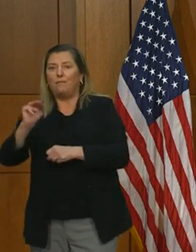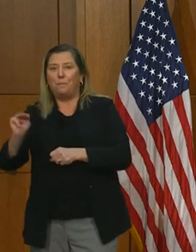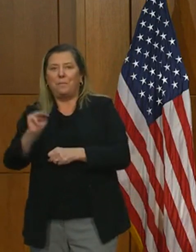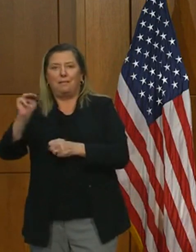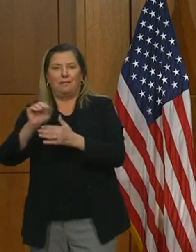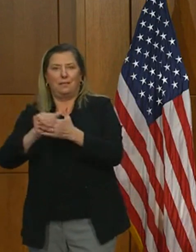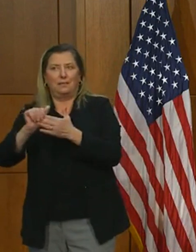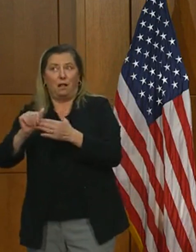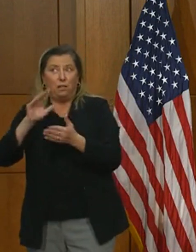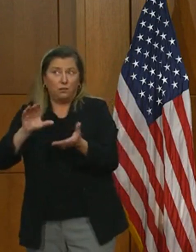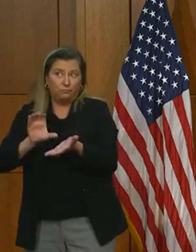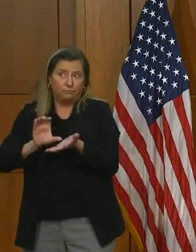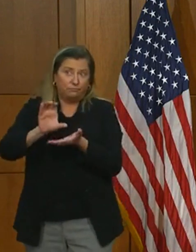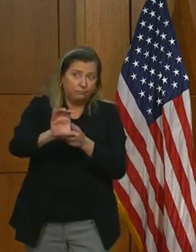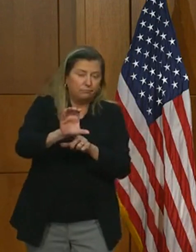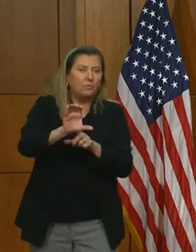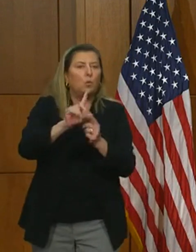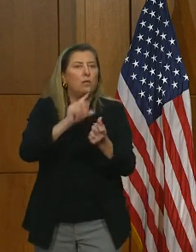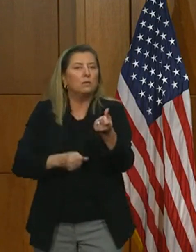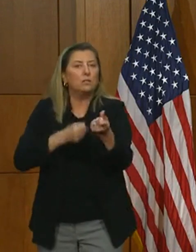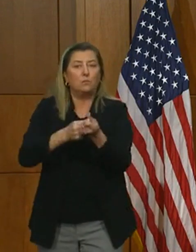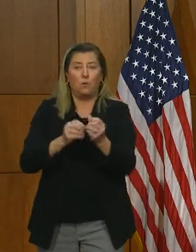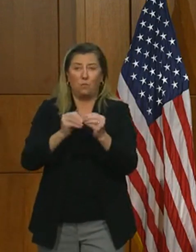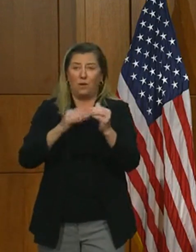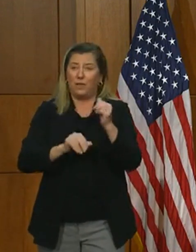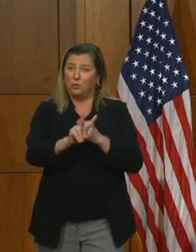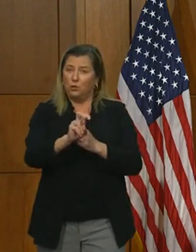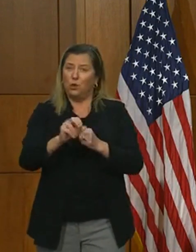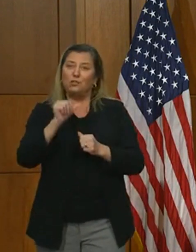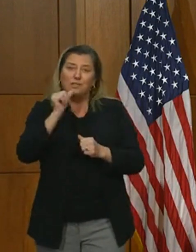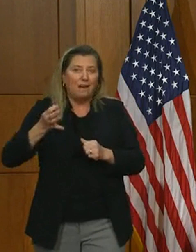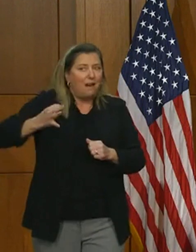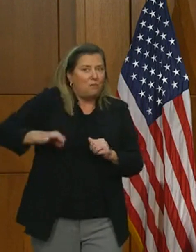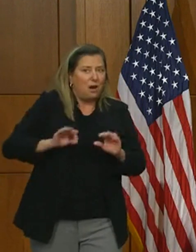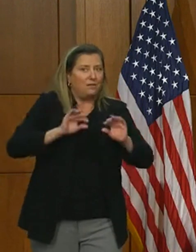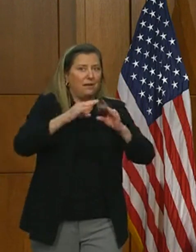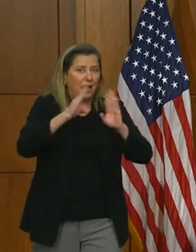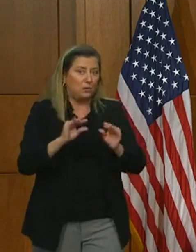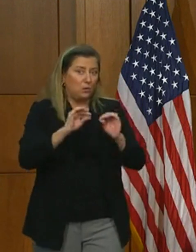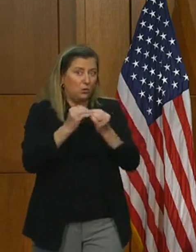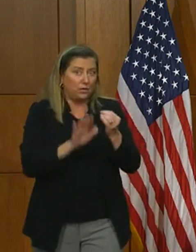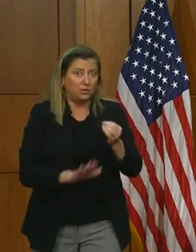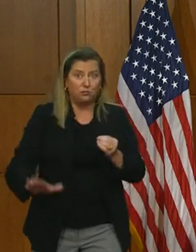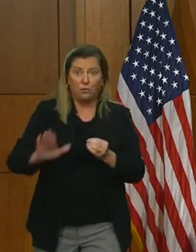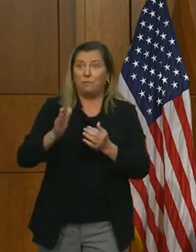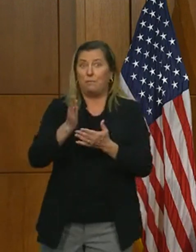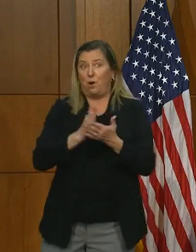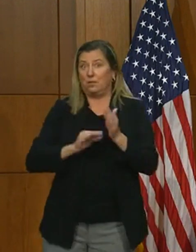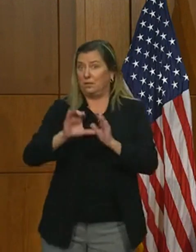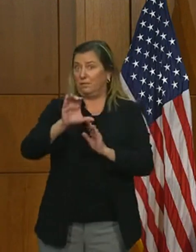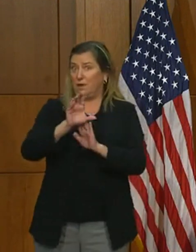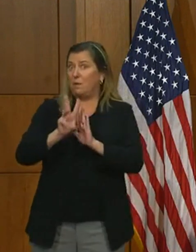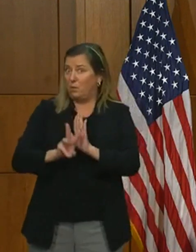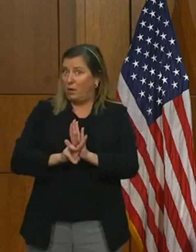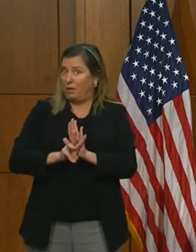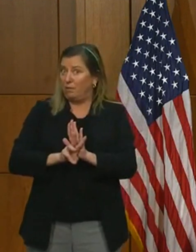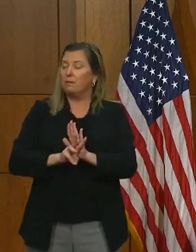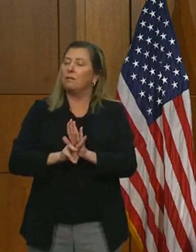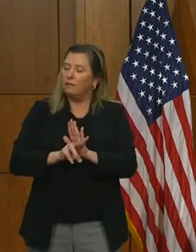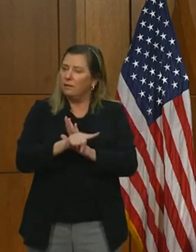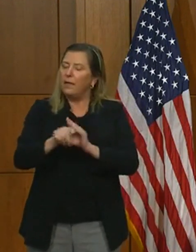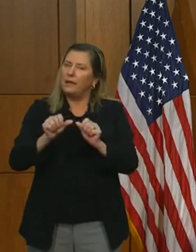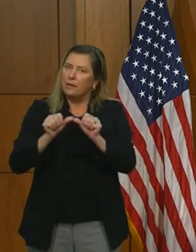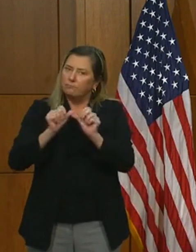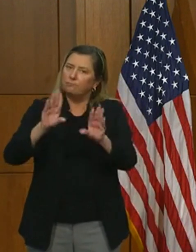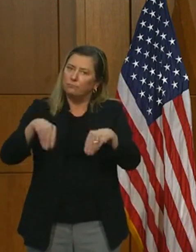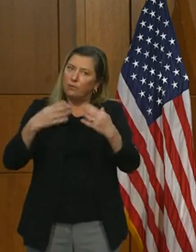to support more than 200 nonprofit housing organizations across all regions of the Commonwealth, so they can continue